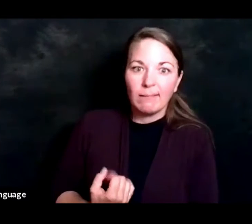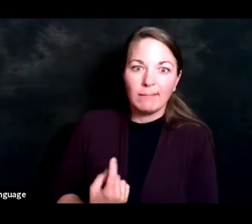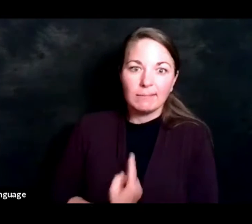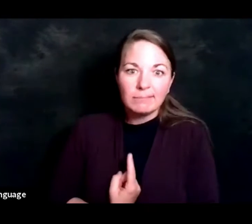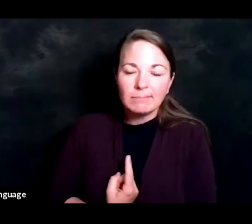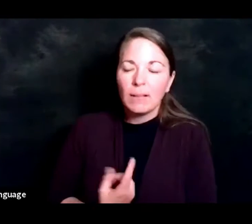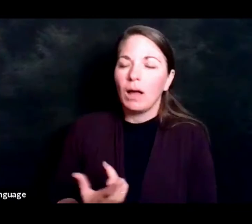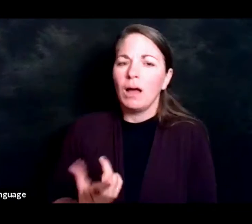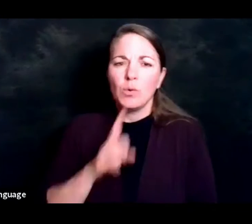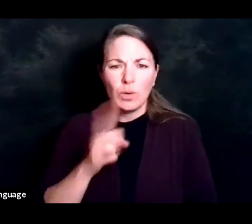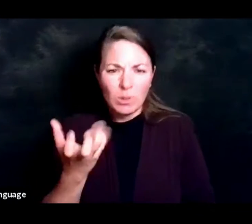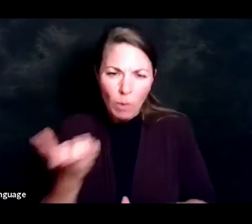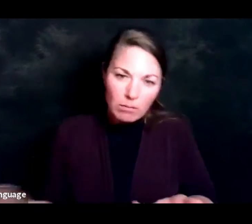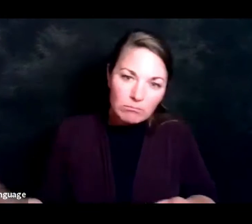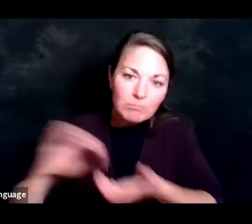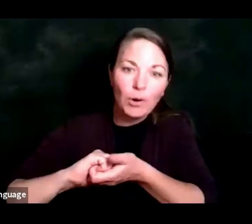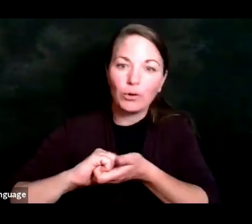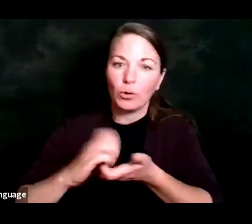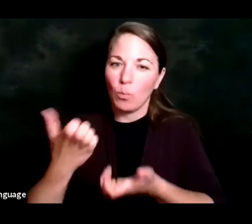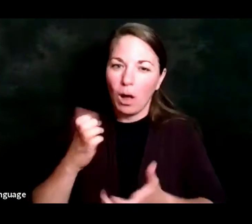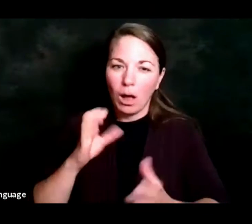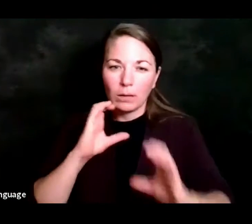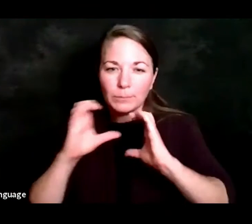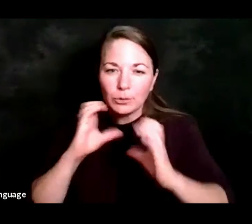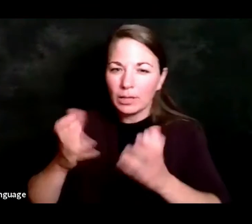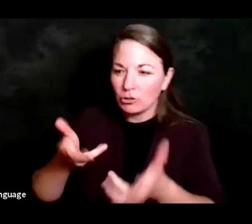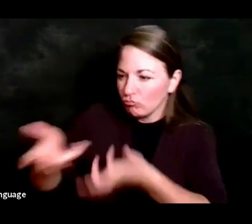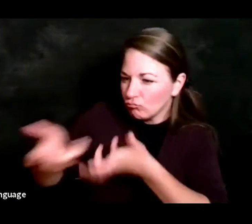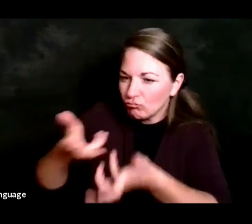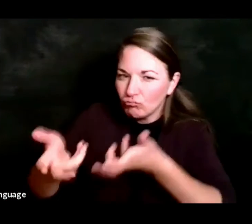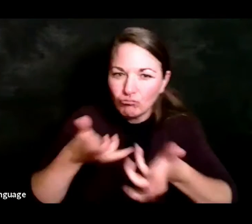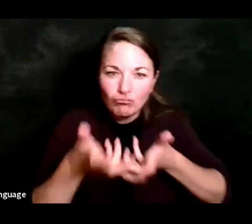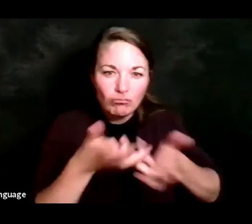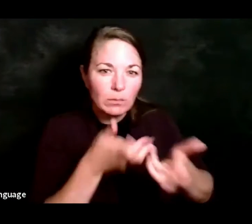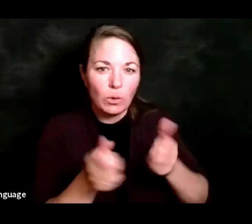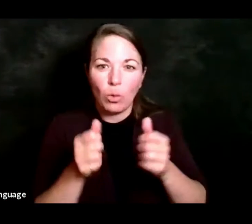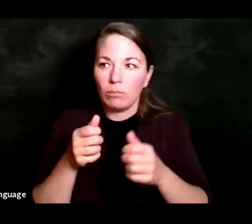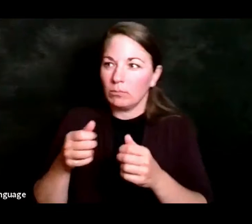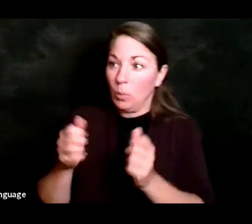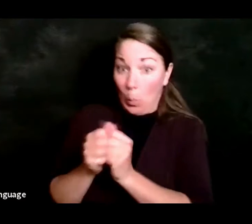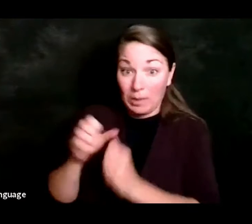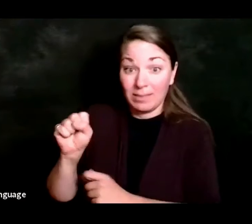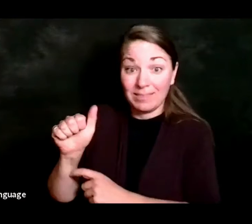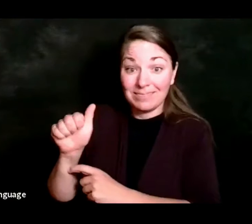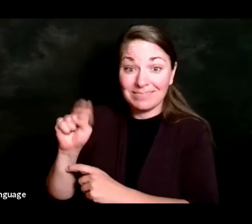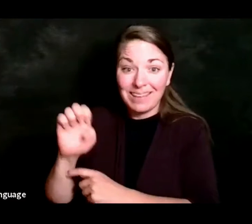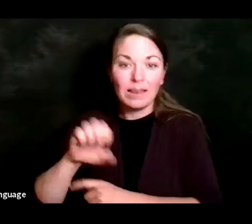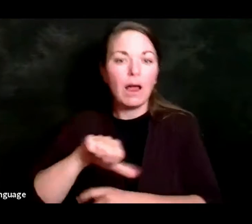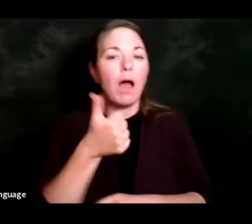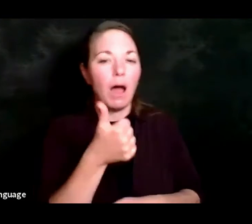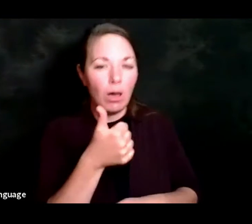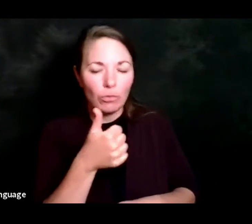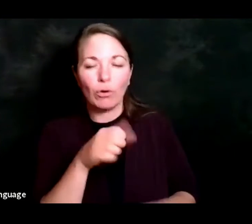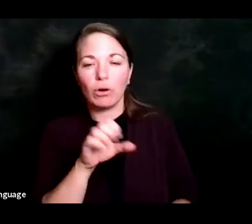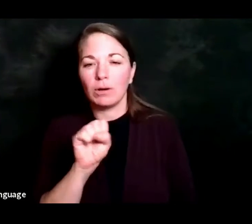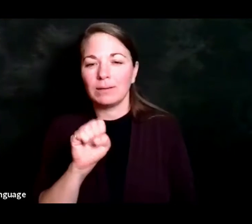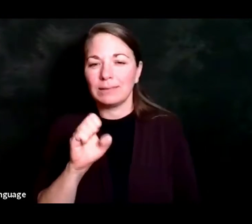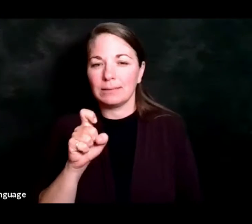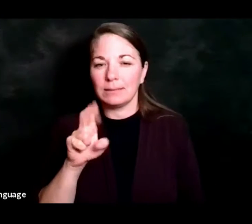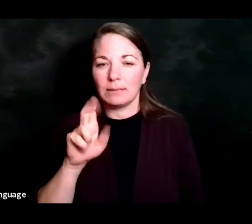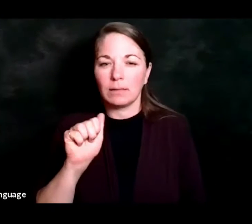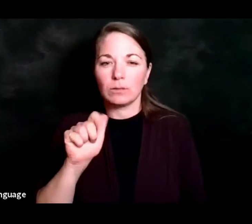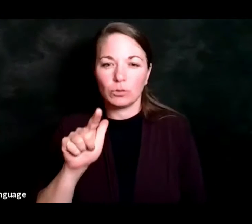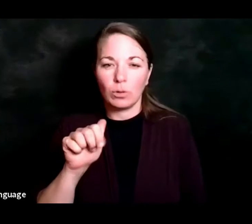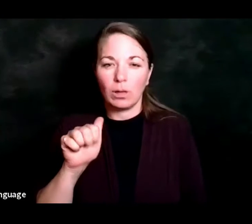facilitate conversations between SANEs and other sexual assault response partners in their regions. For urgent